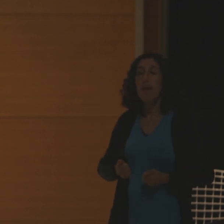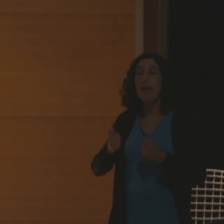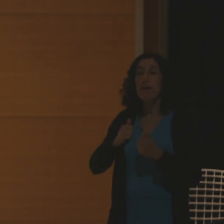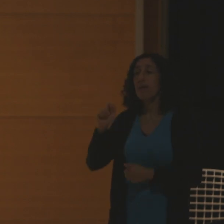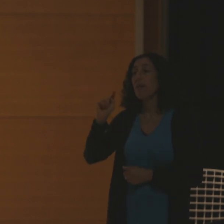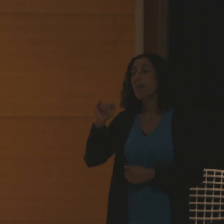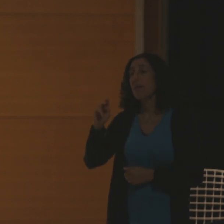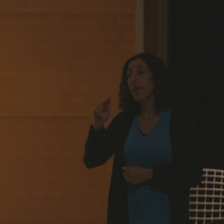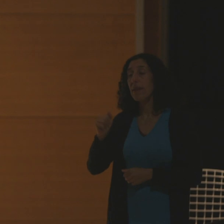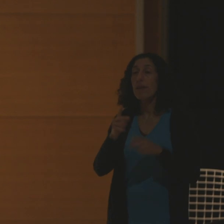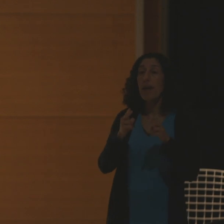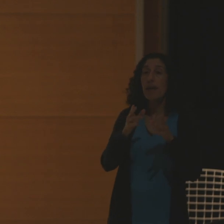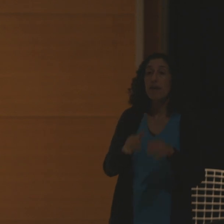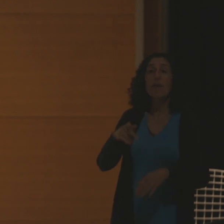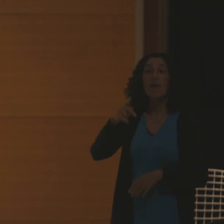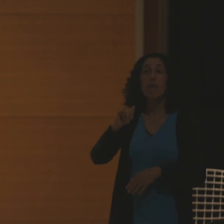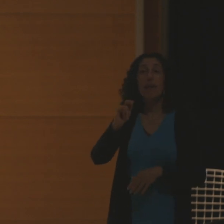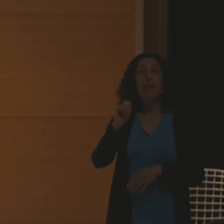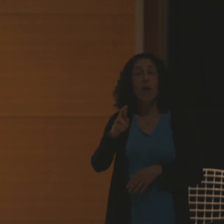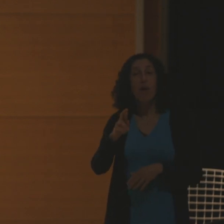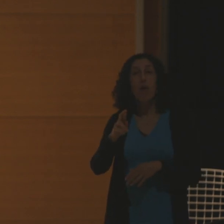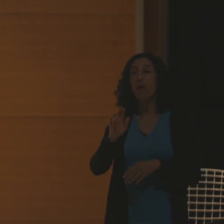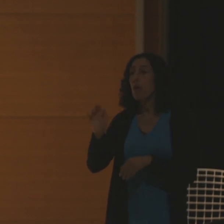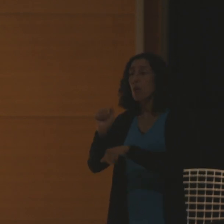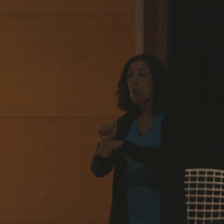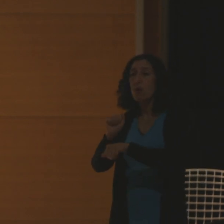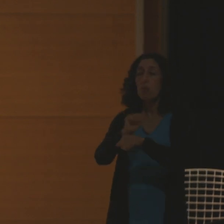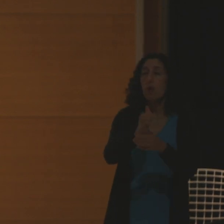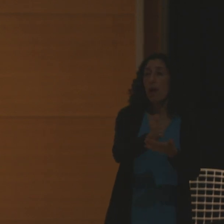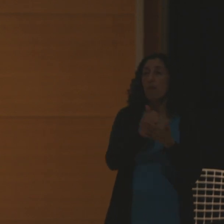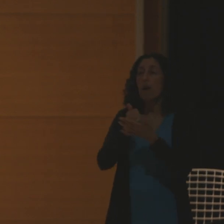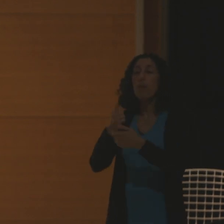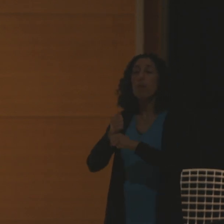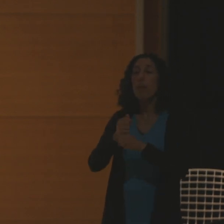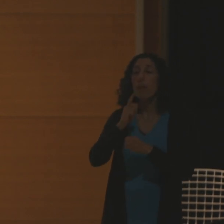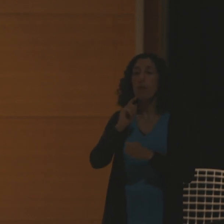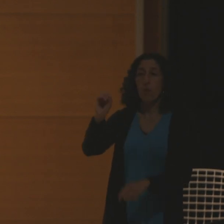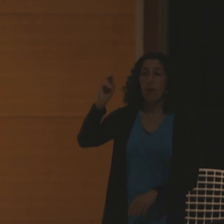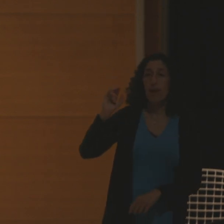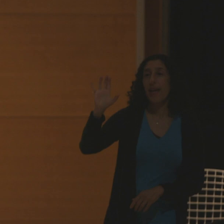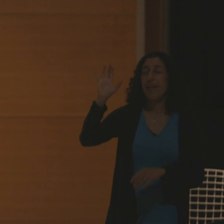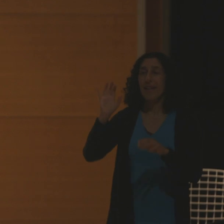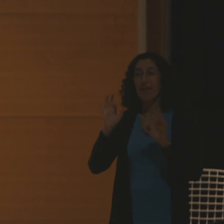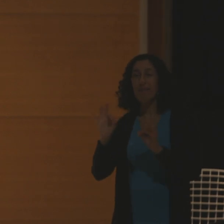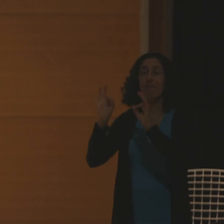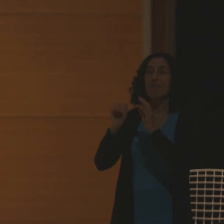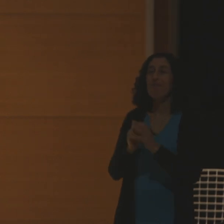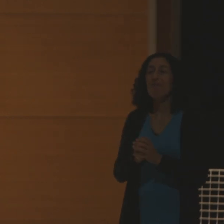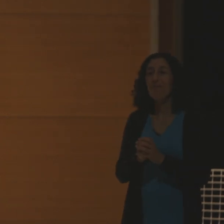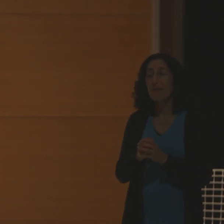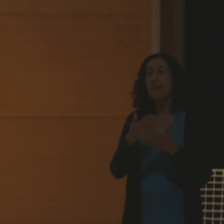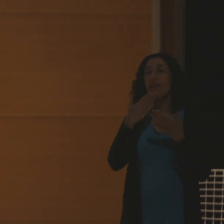Pilar, for ensuring that what we yielded was as organic and pesticide-free as possible. I'd like to thank my